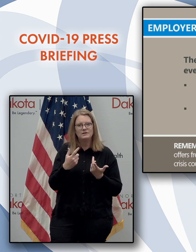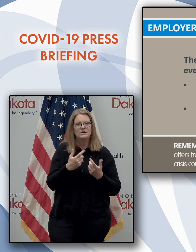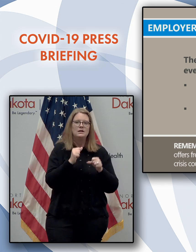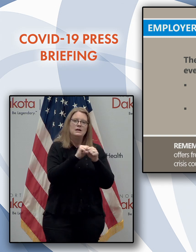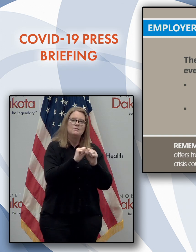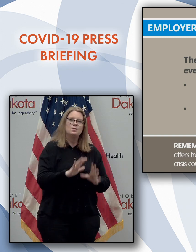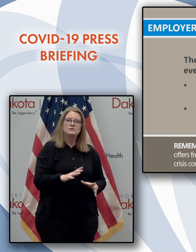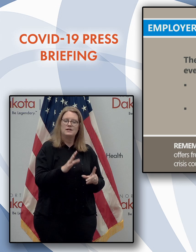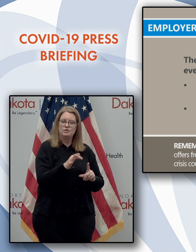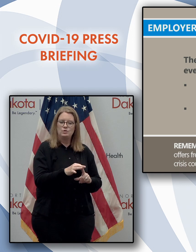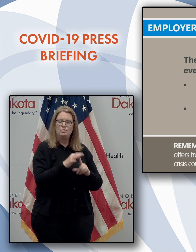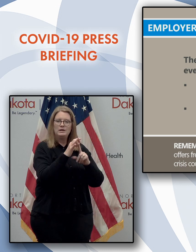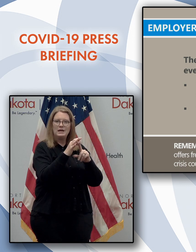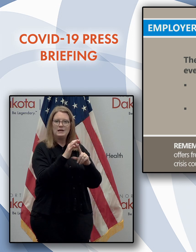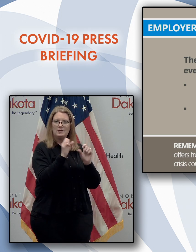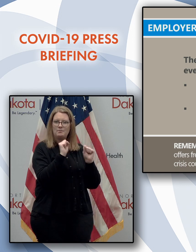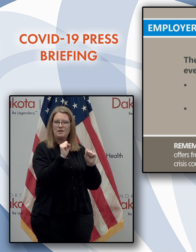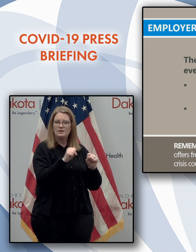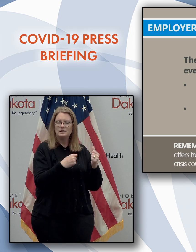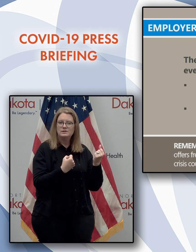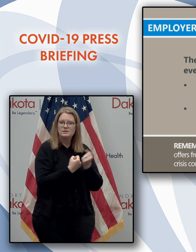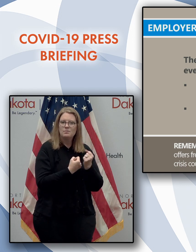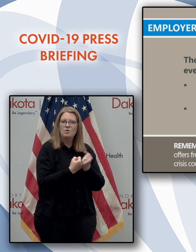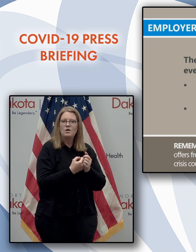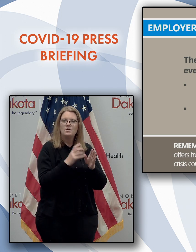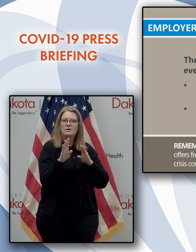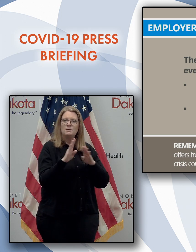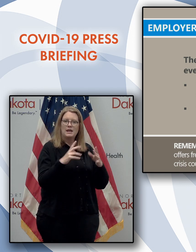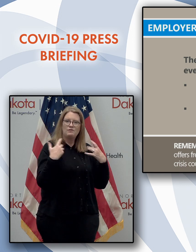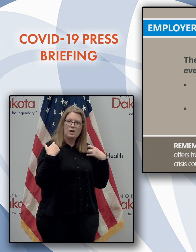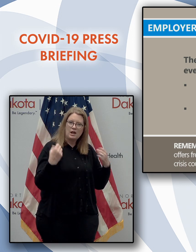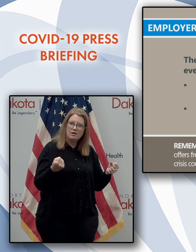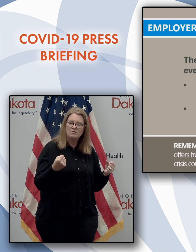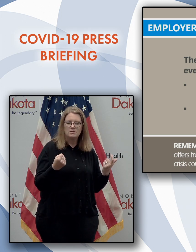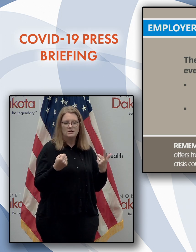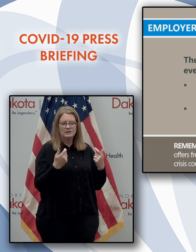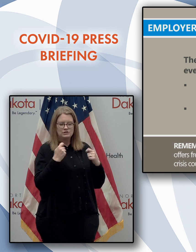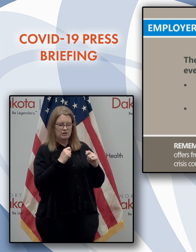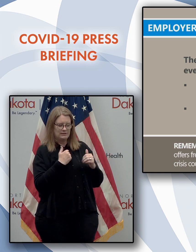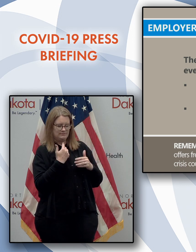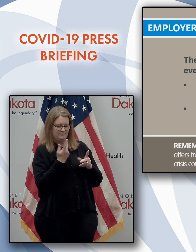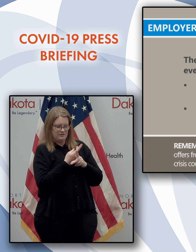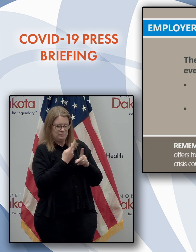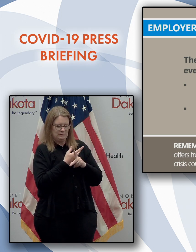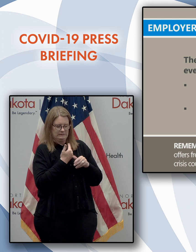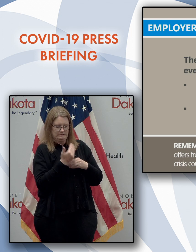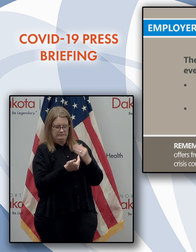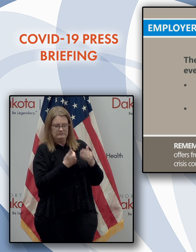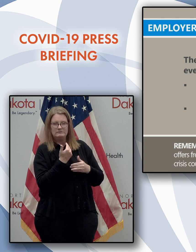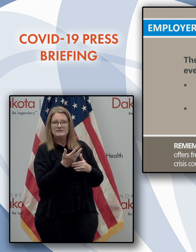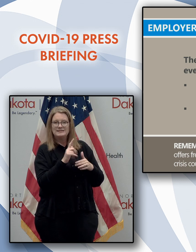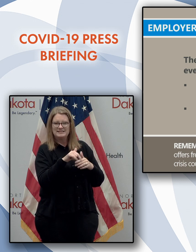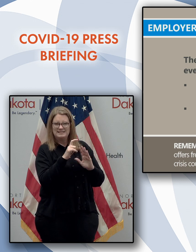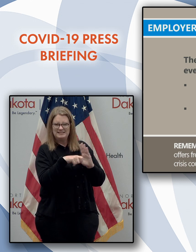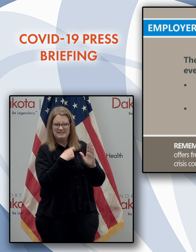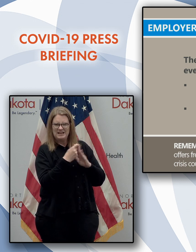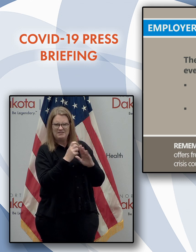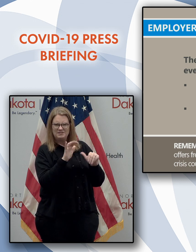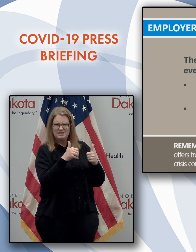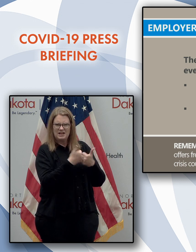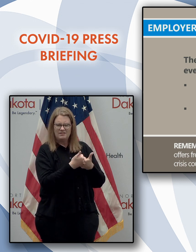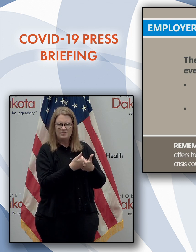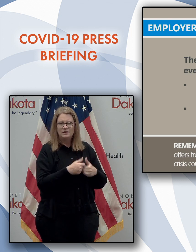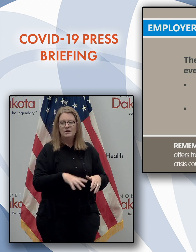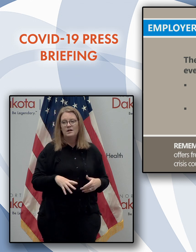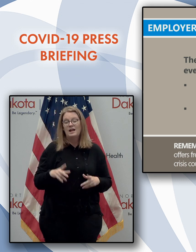unique ability and responsibility to support the behavioral health of their team members as they navigate this challenging time. Having your team know that you're